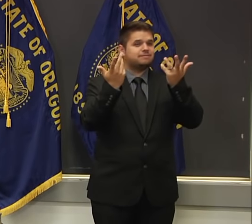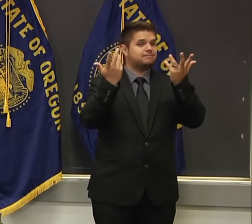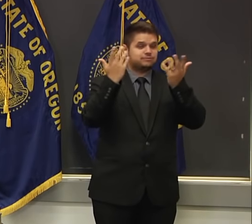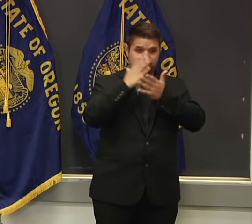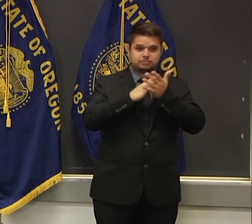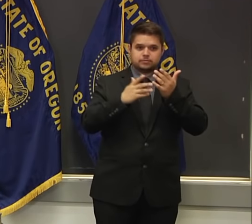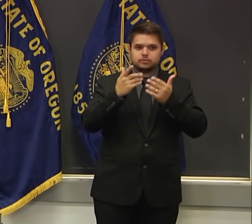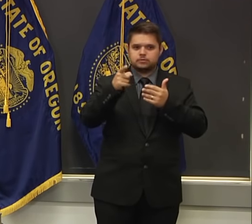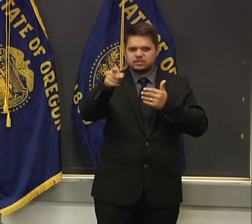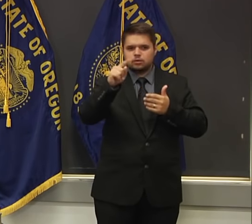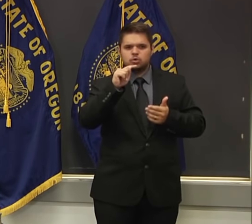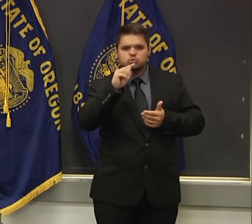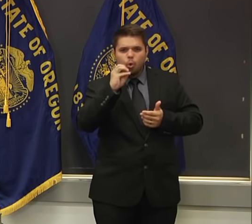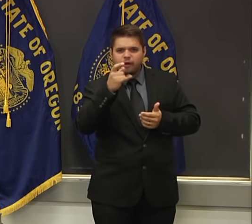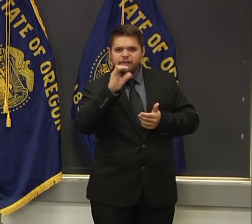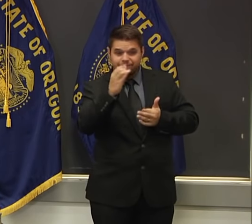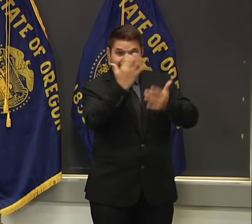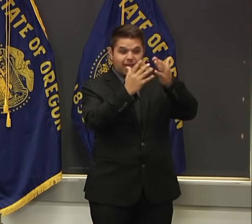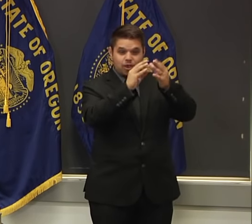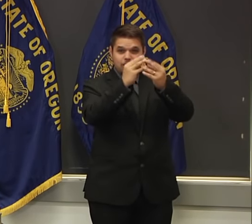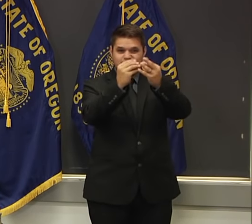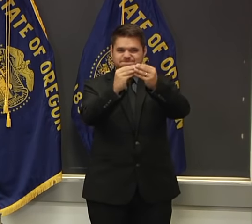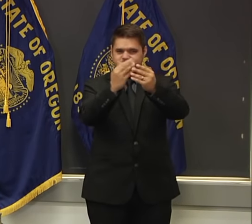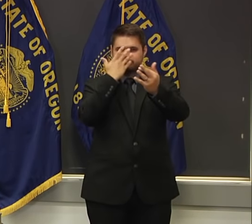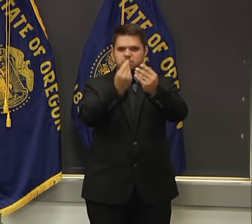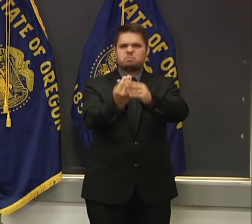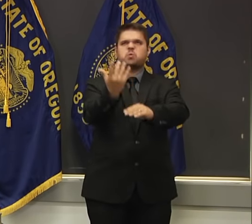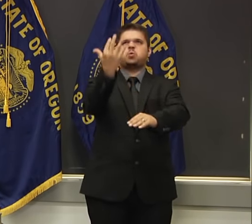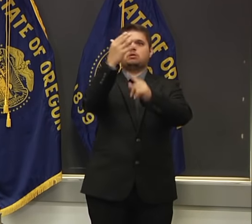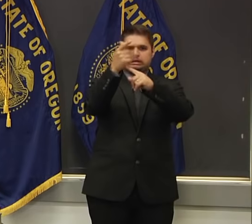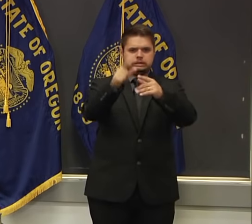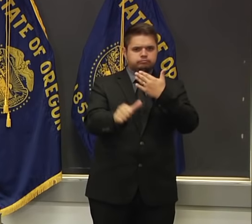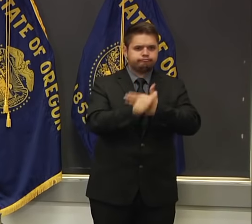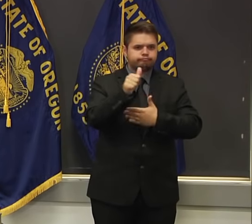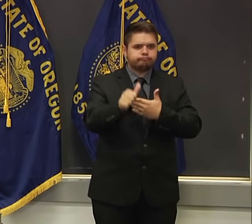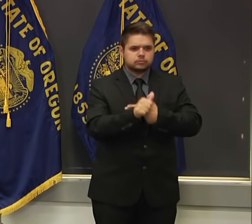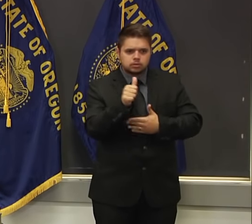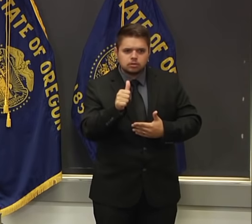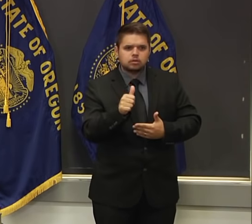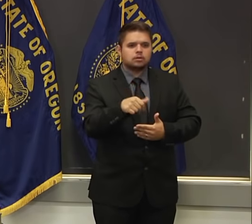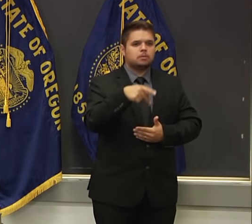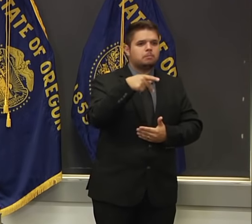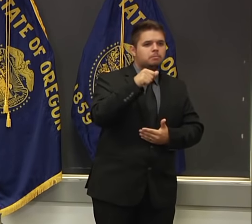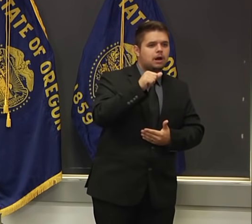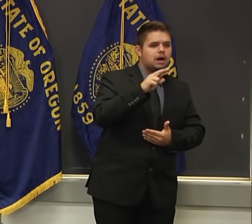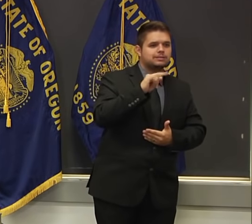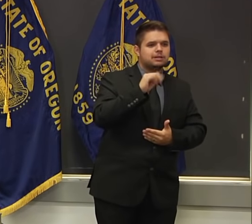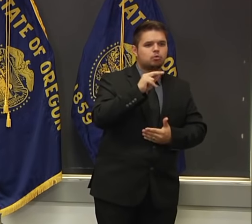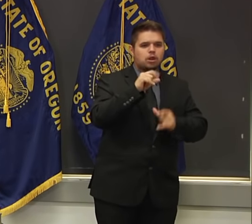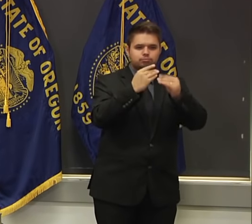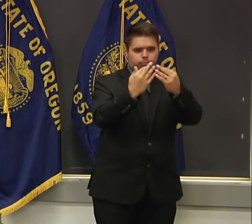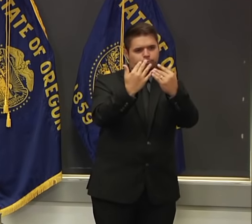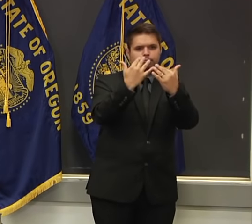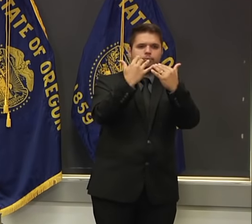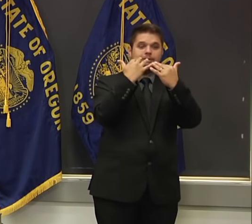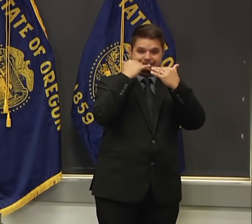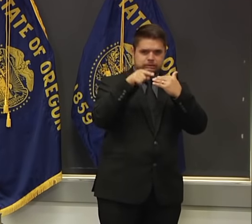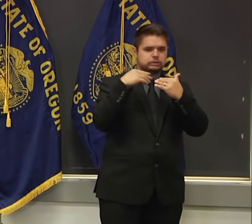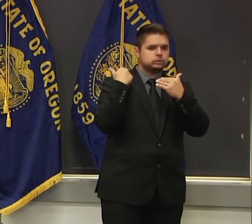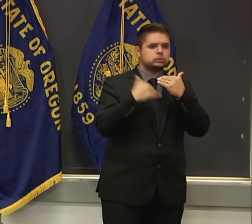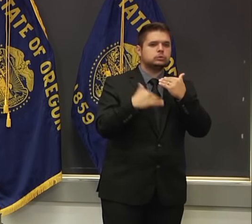them, it really still is just the pieces, the particles. That's what causes the immediate health effects. There are